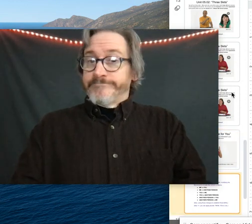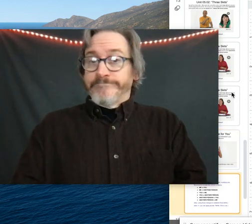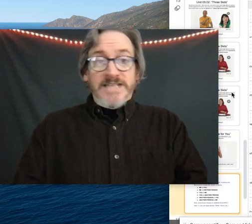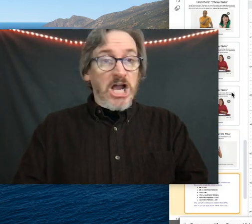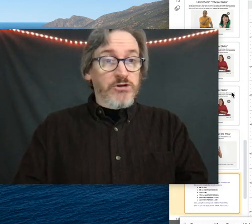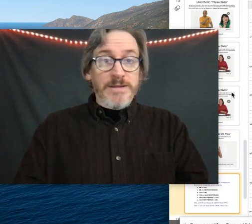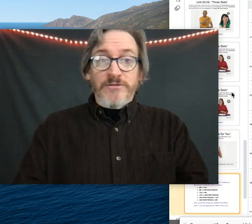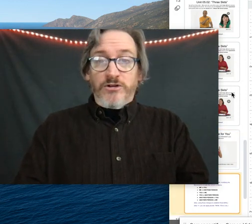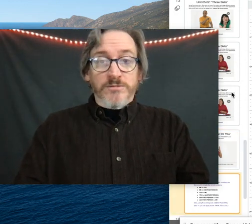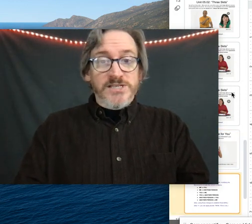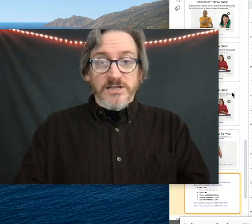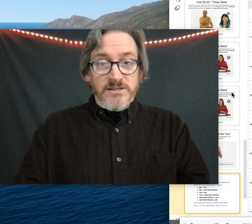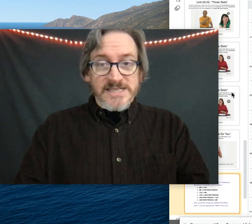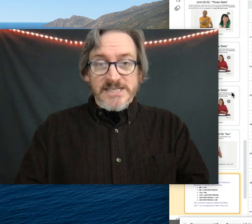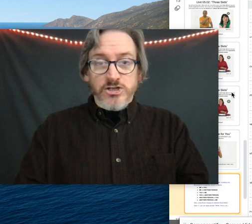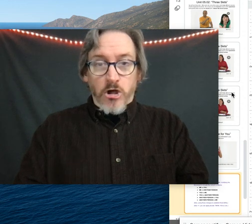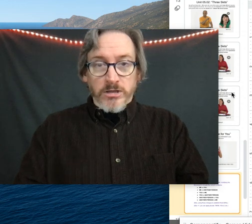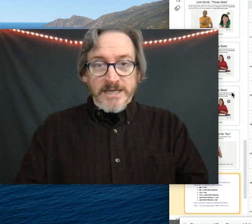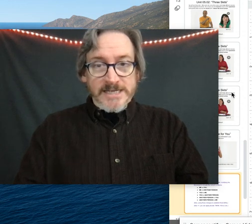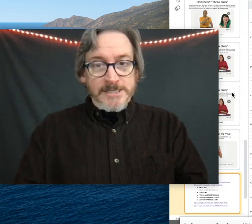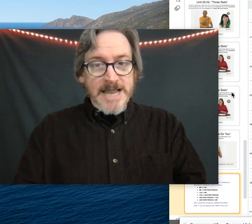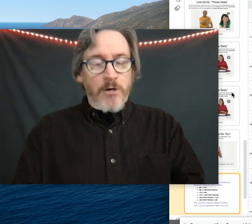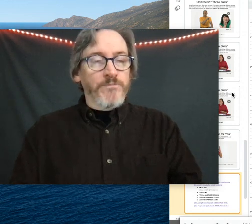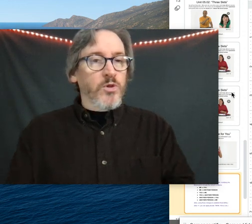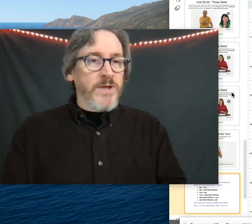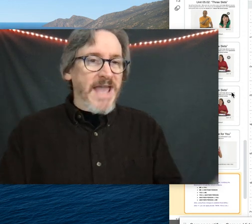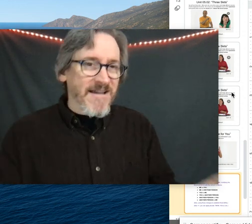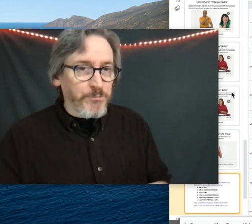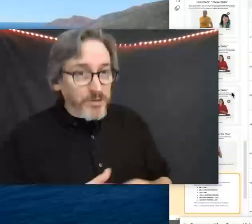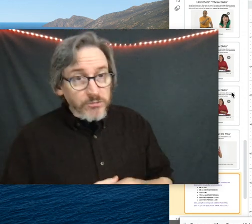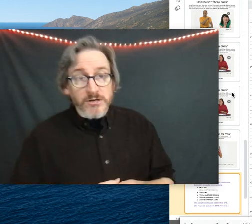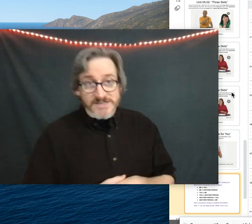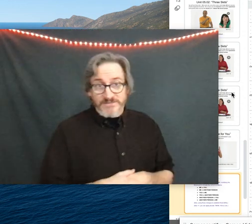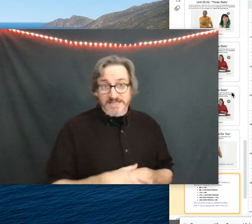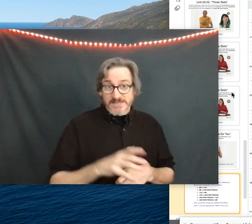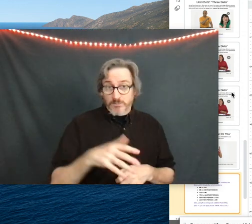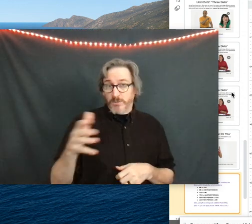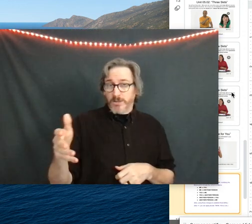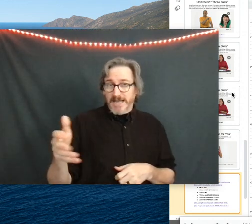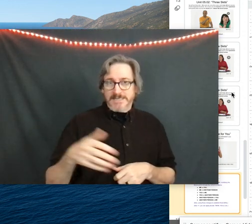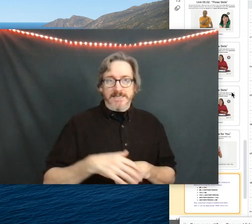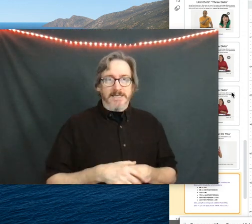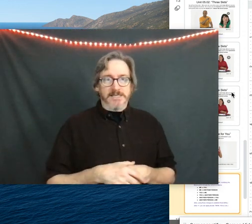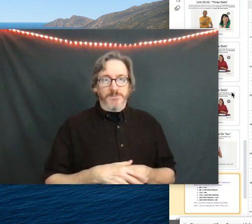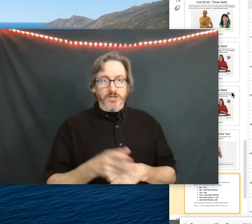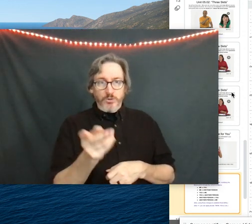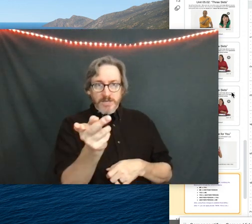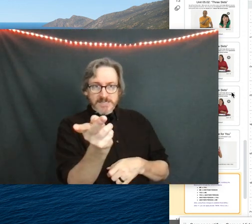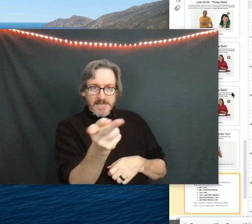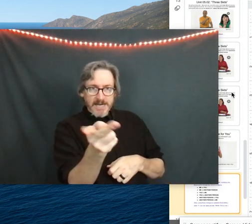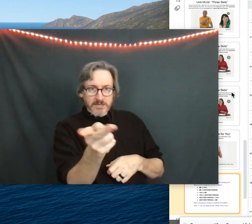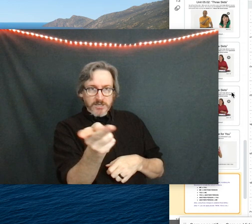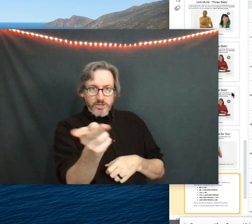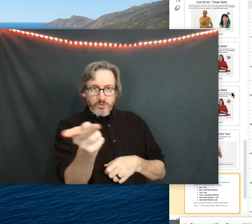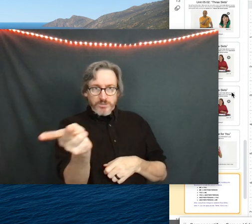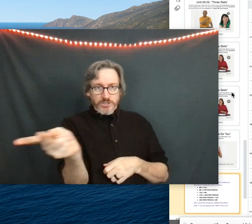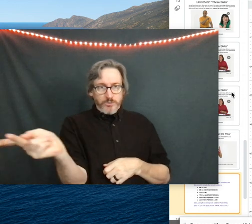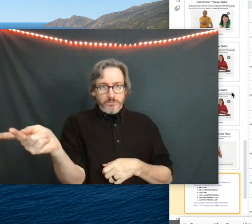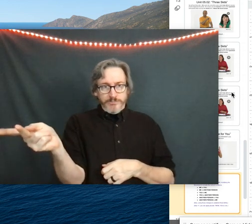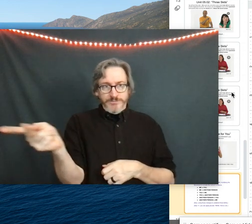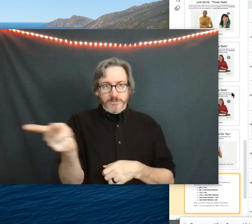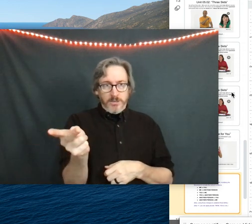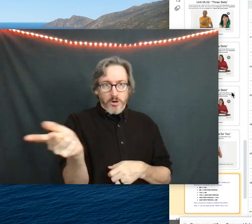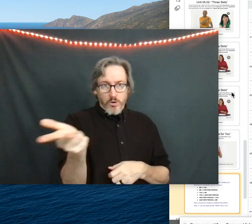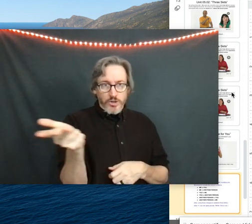again, agreement verbs, this is all it is. Now, we have plurals of these, and we will get to these, but you can sign